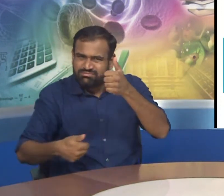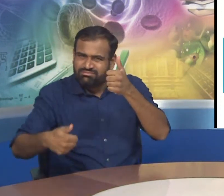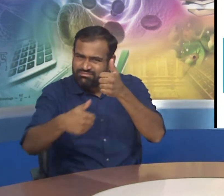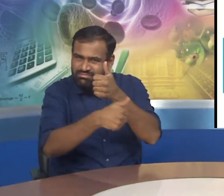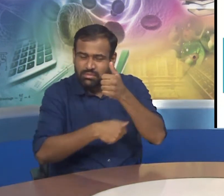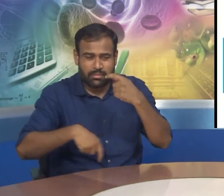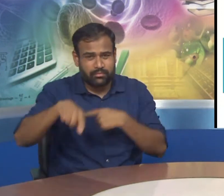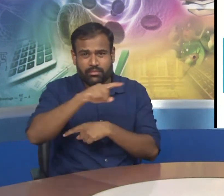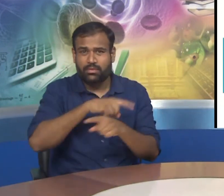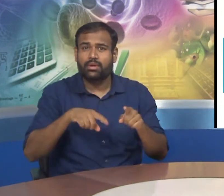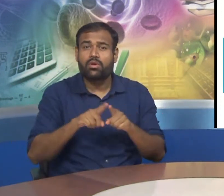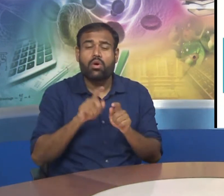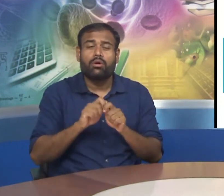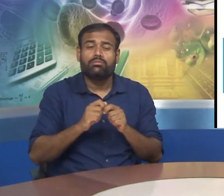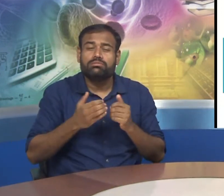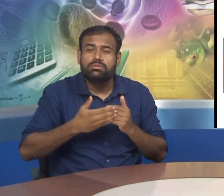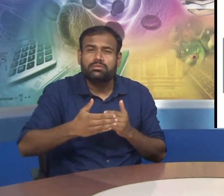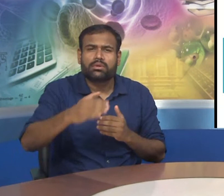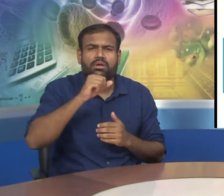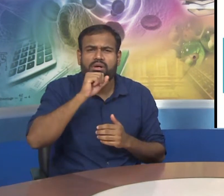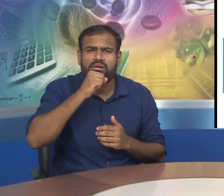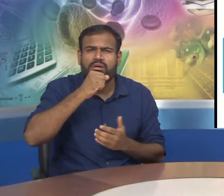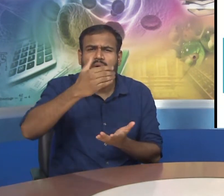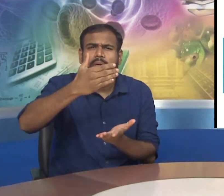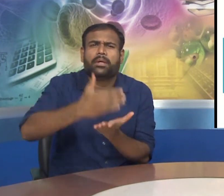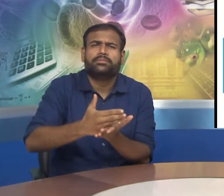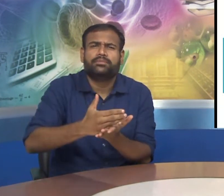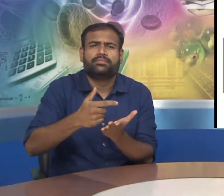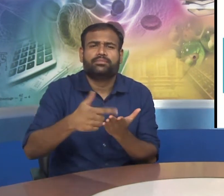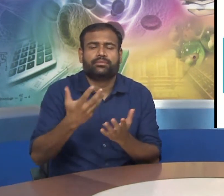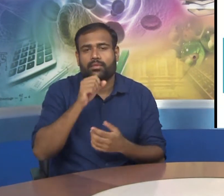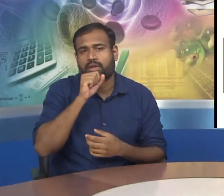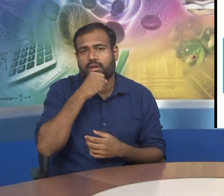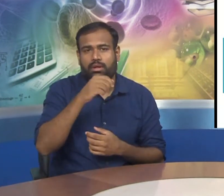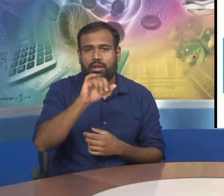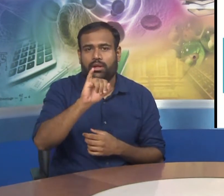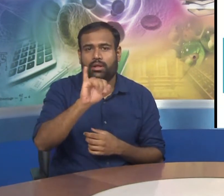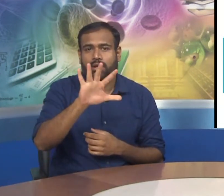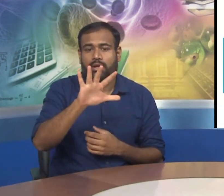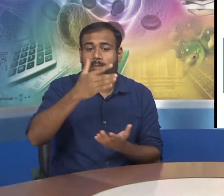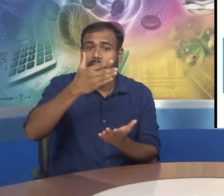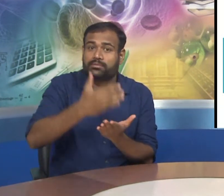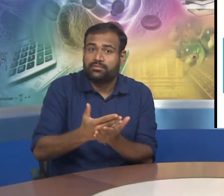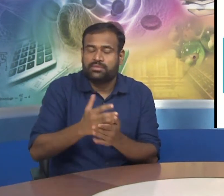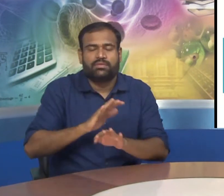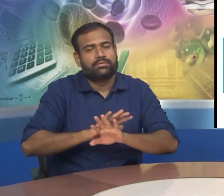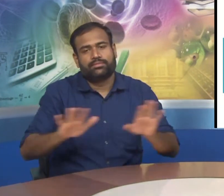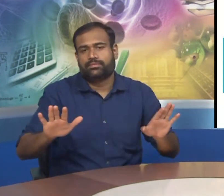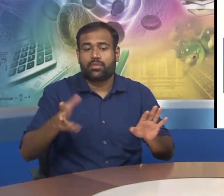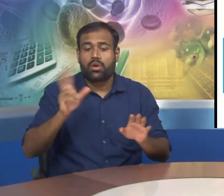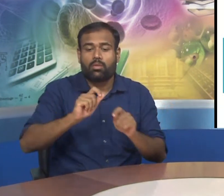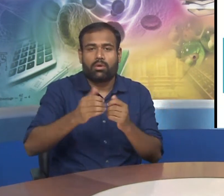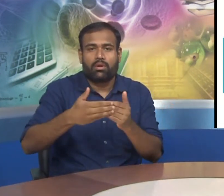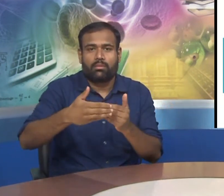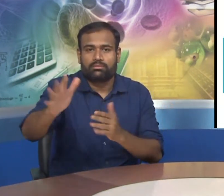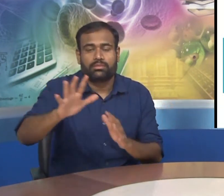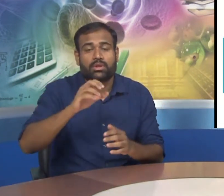The Chief Justice of India and other judges of the Supreme Court hold office till they attain the age of 65 years.